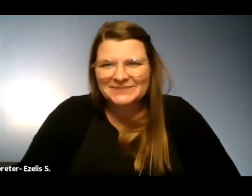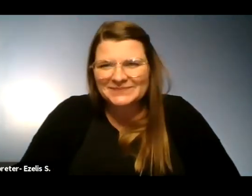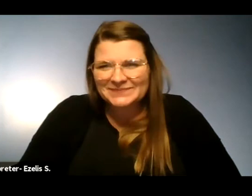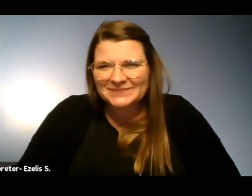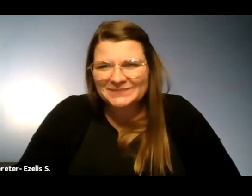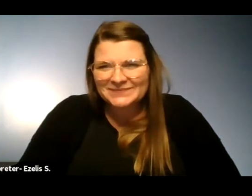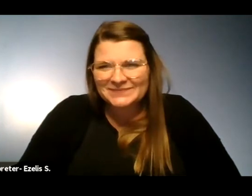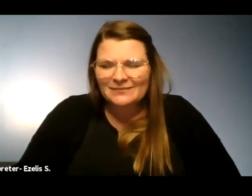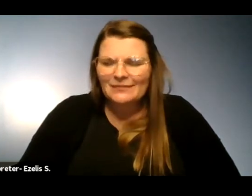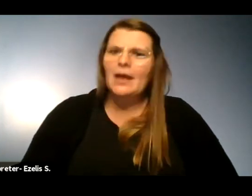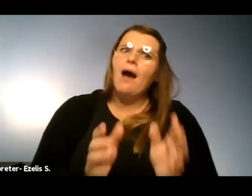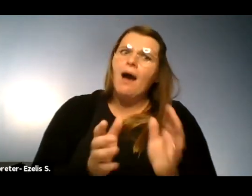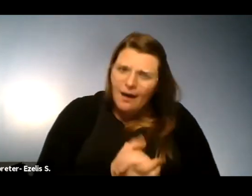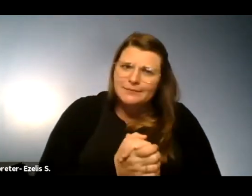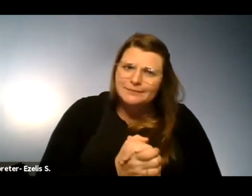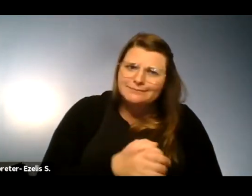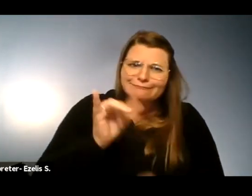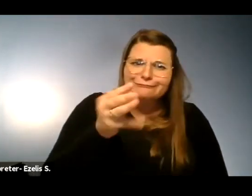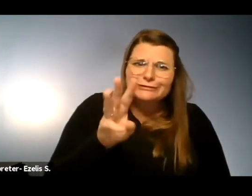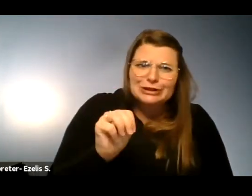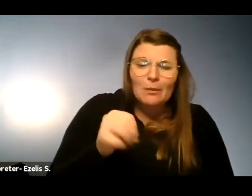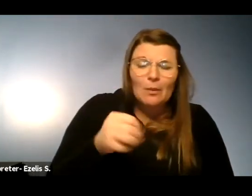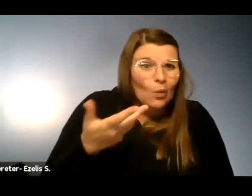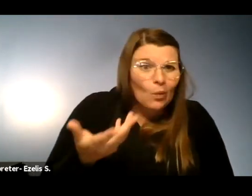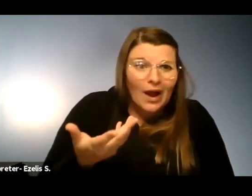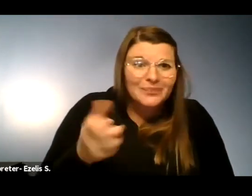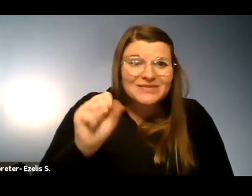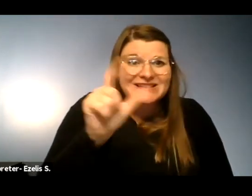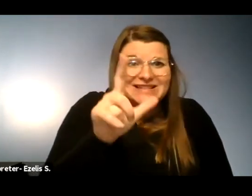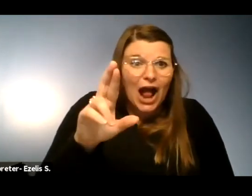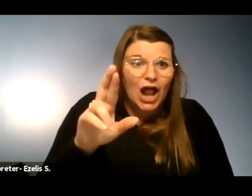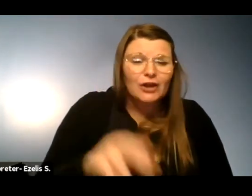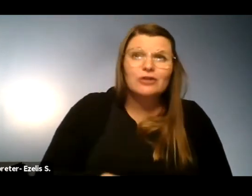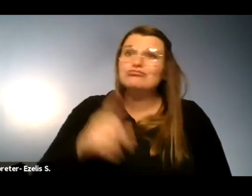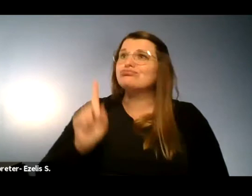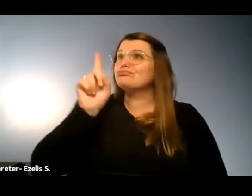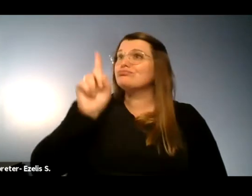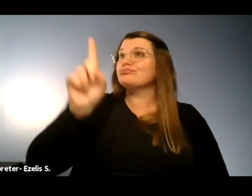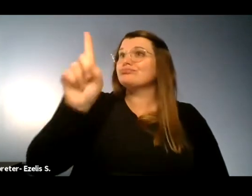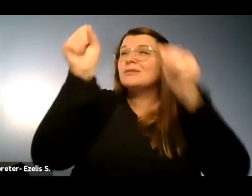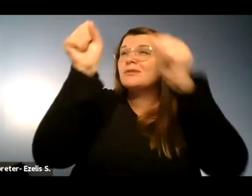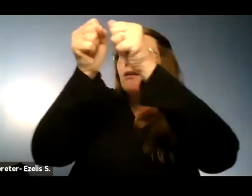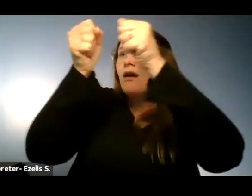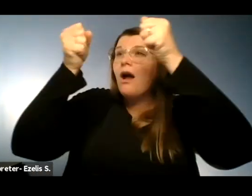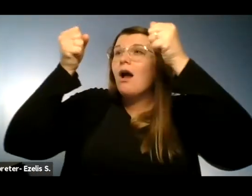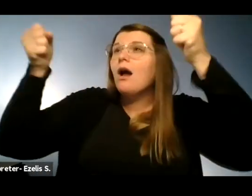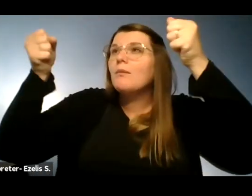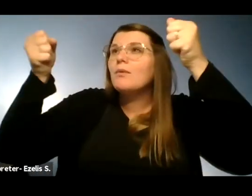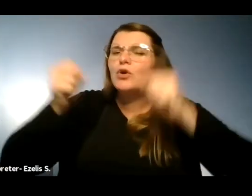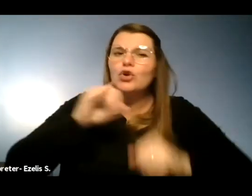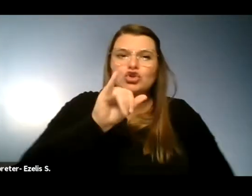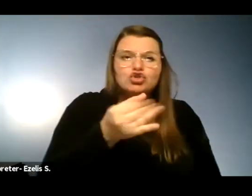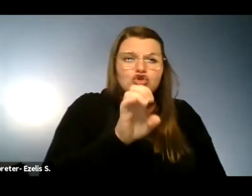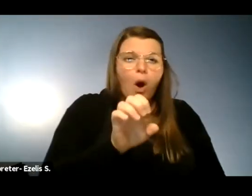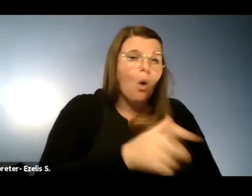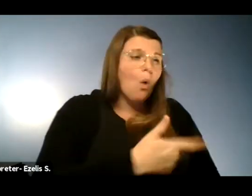Huh. Well, so Skylar went straight to the cupboard. Joe was watching the